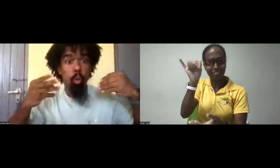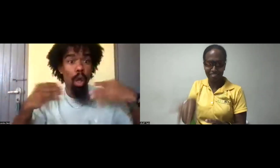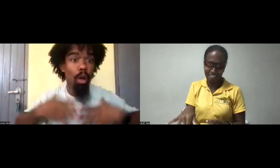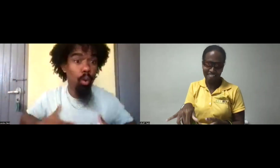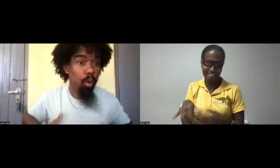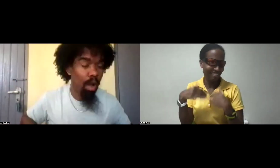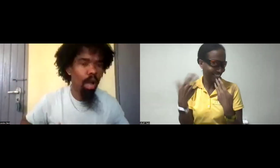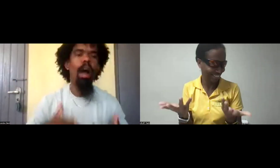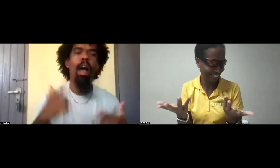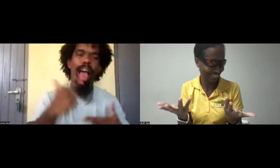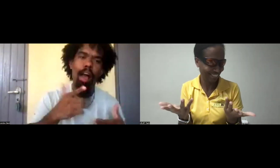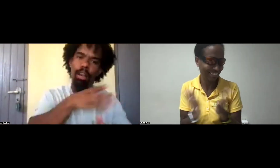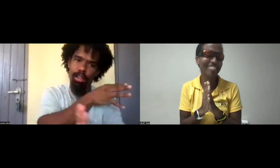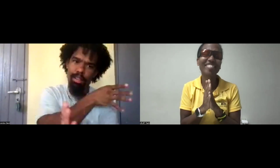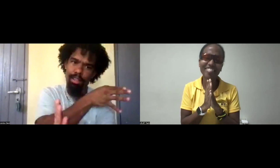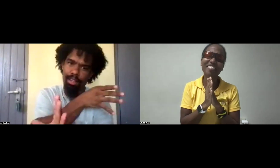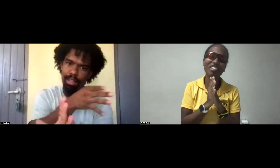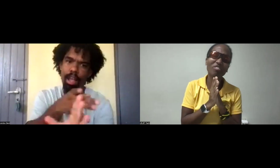sweating. We'll show what we have done. All right.